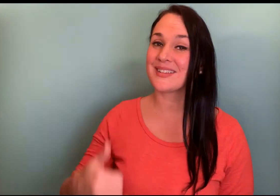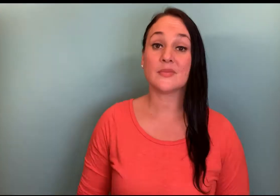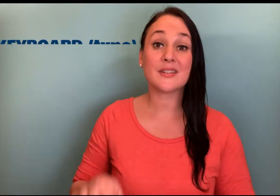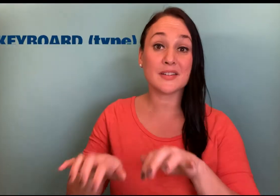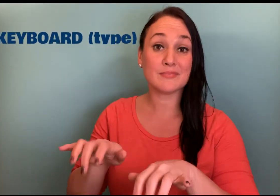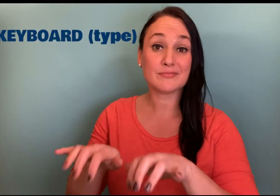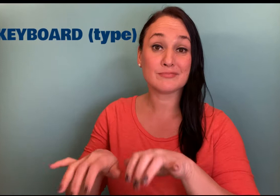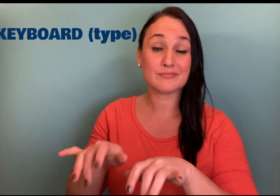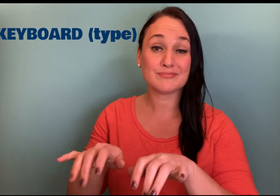Keyboard or typing.